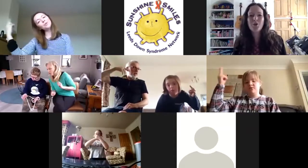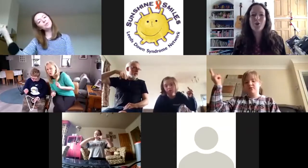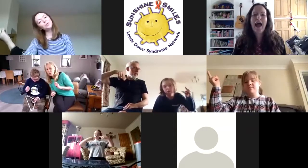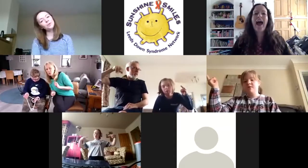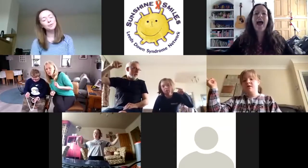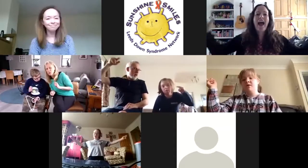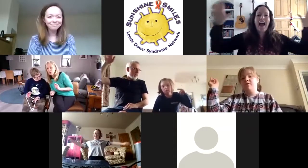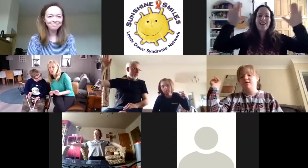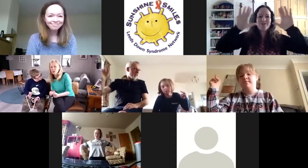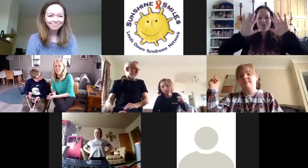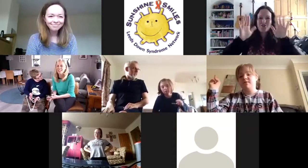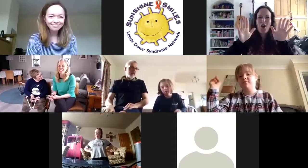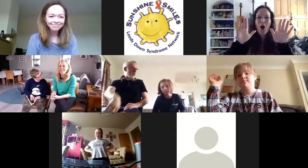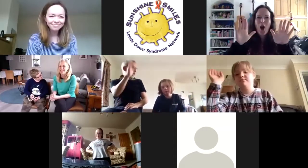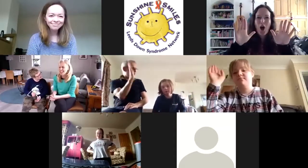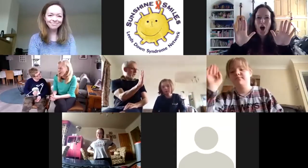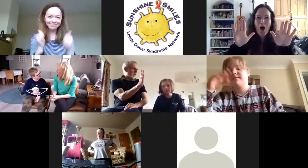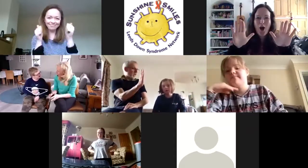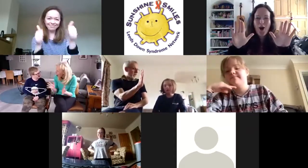doo, and